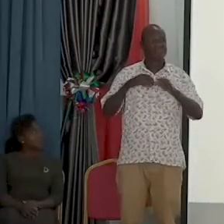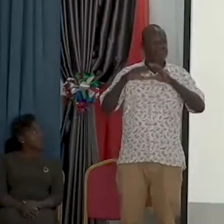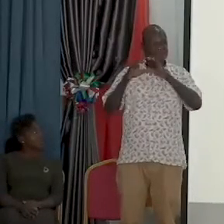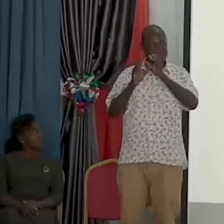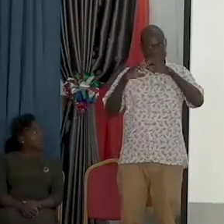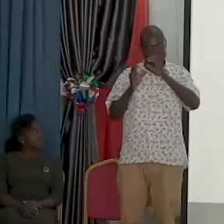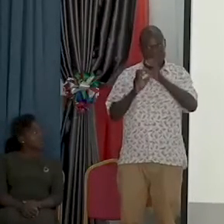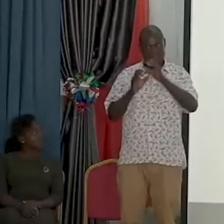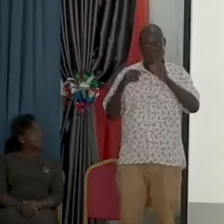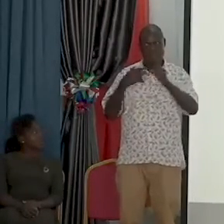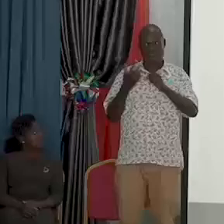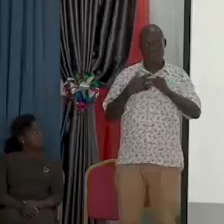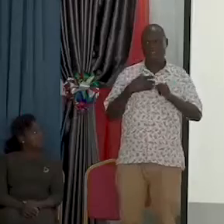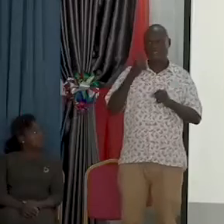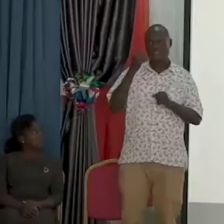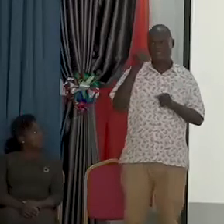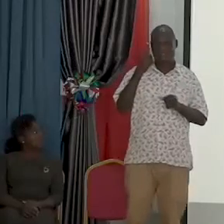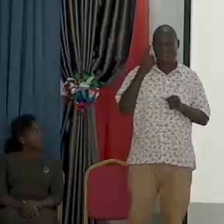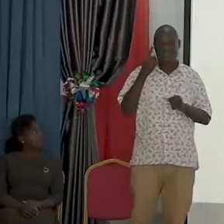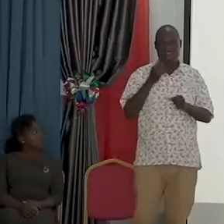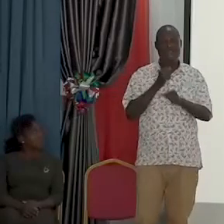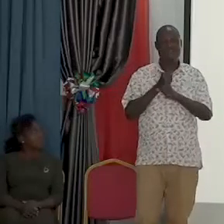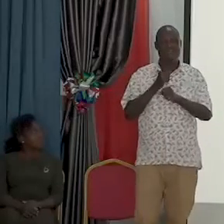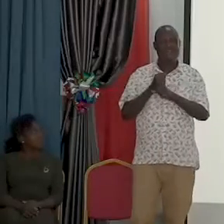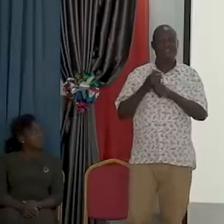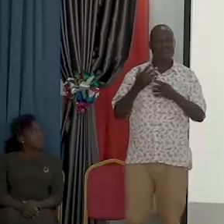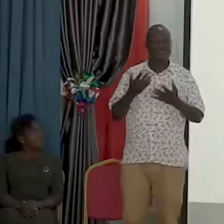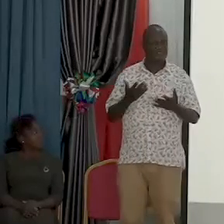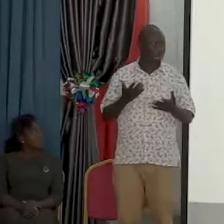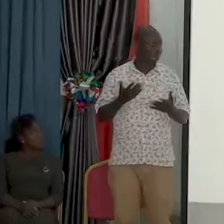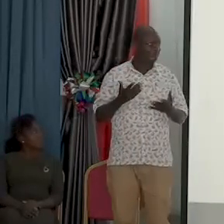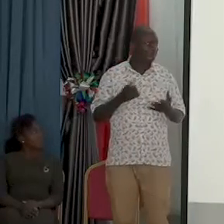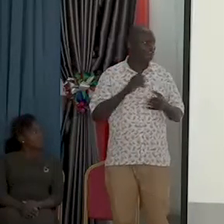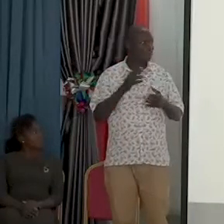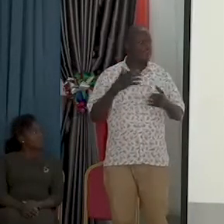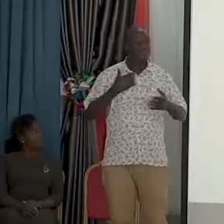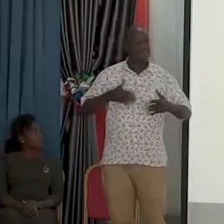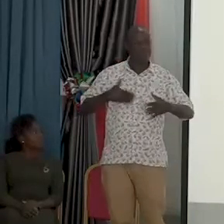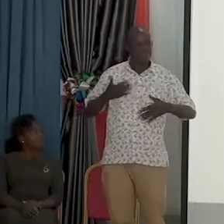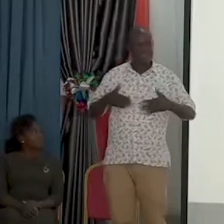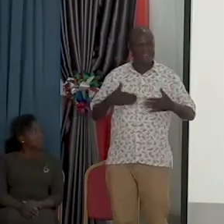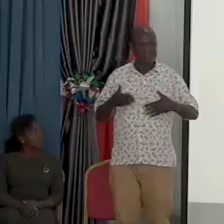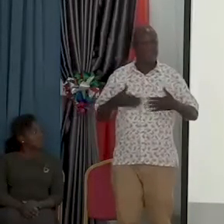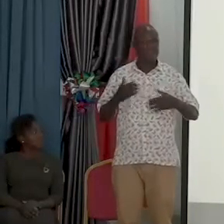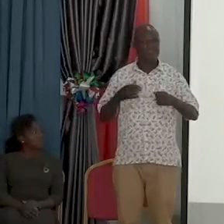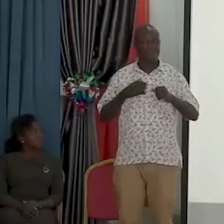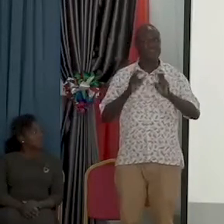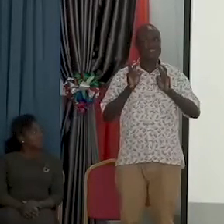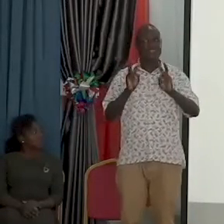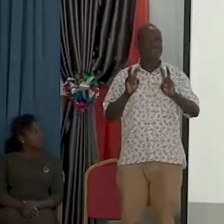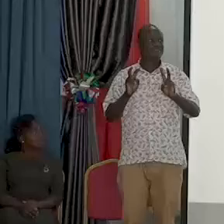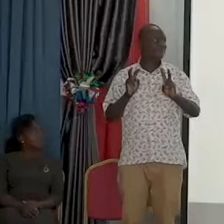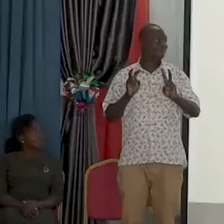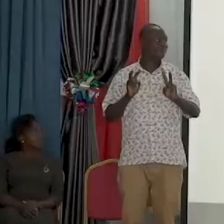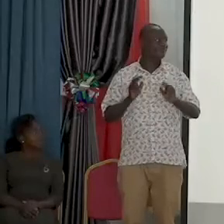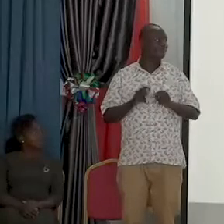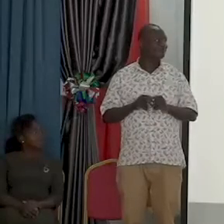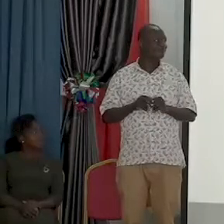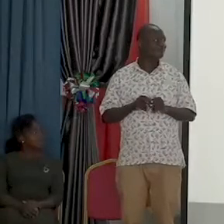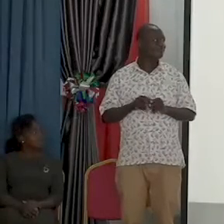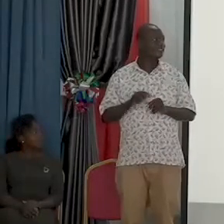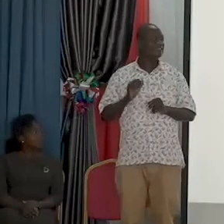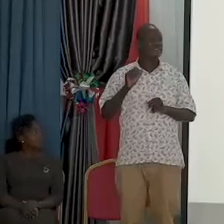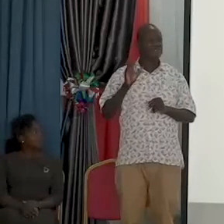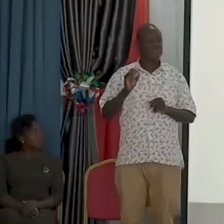we understand? Maybe not. Do we have behaviors that we can observe? Always.